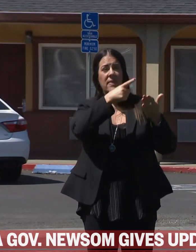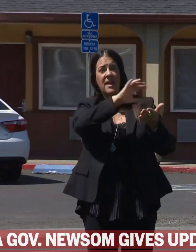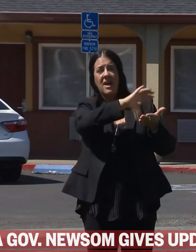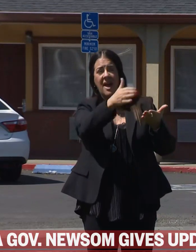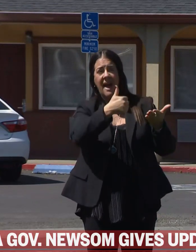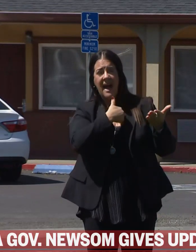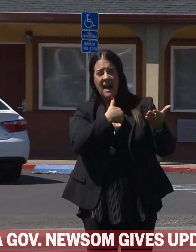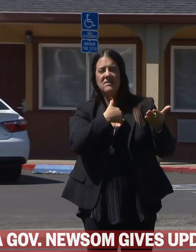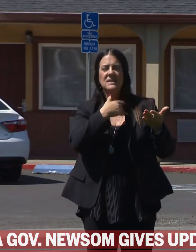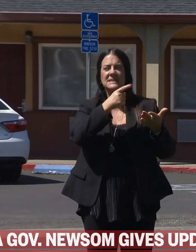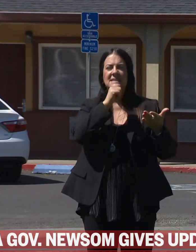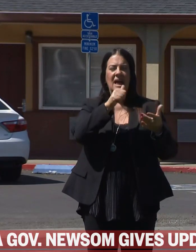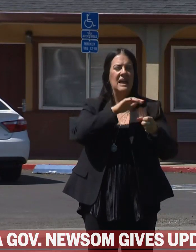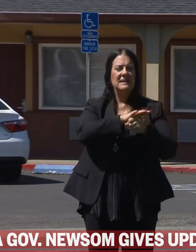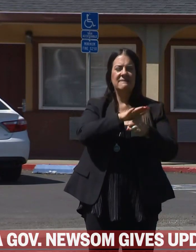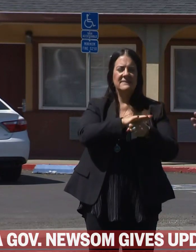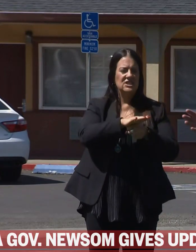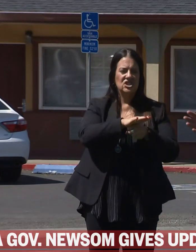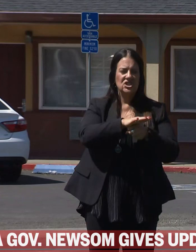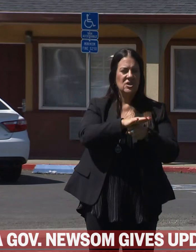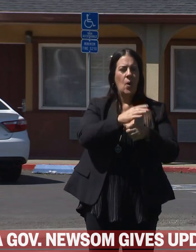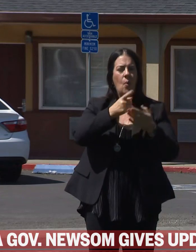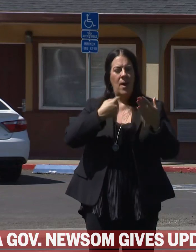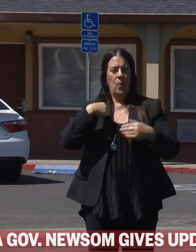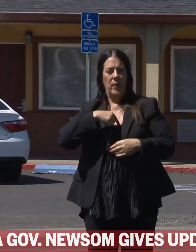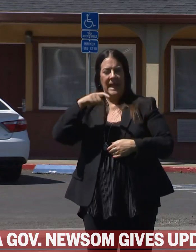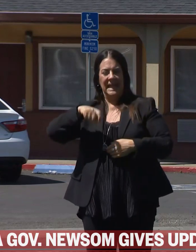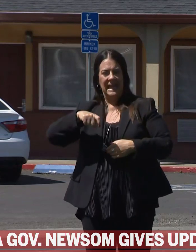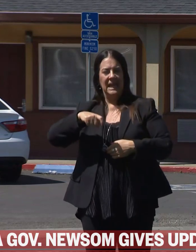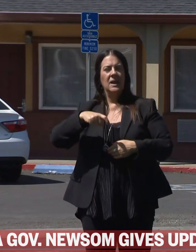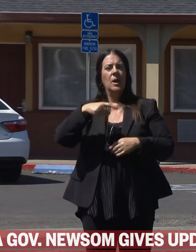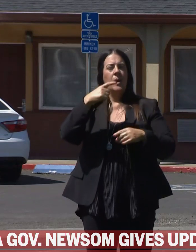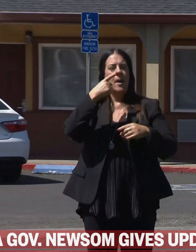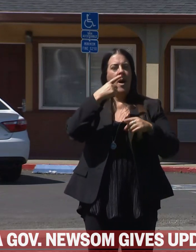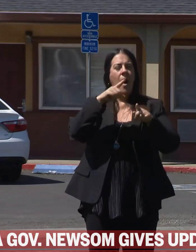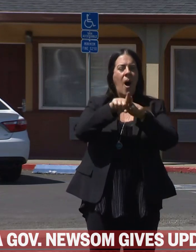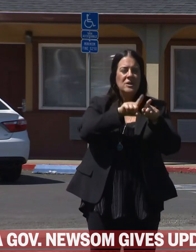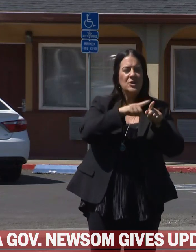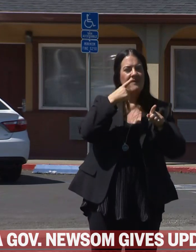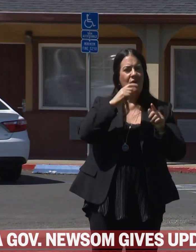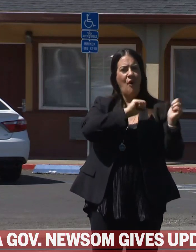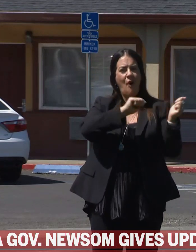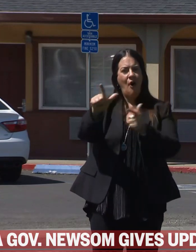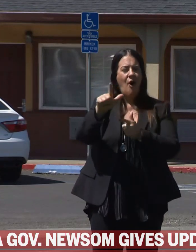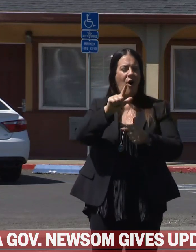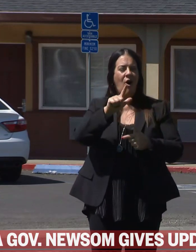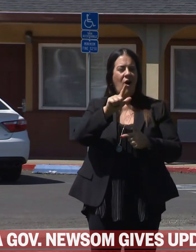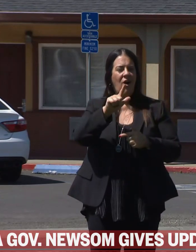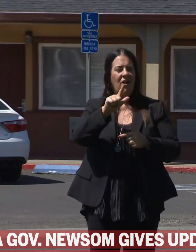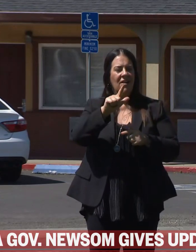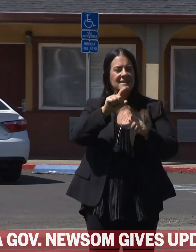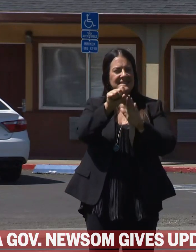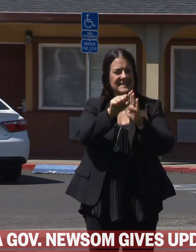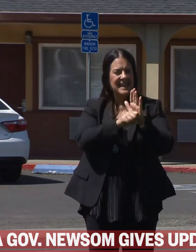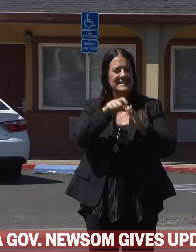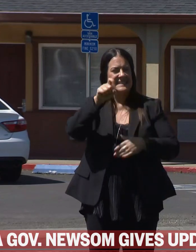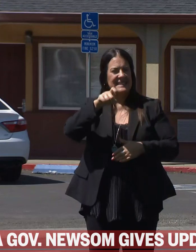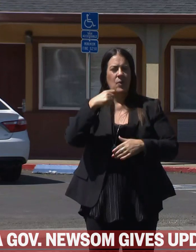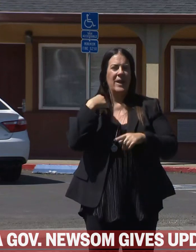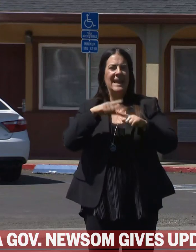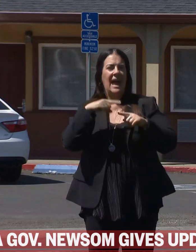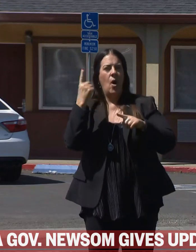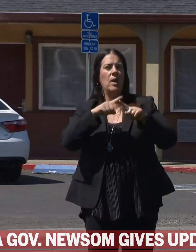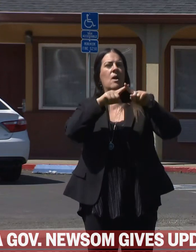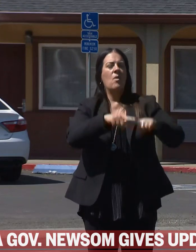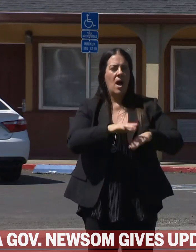the ventilators that we'll need and the ventilators that will be needed for the rest of the country, and so that's why we're not relying on the national stockpile. By the way, we